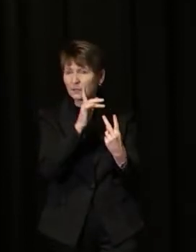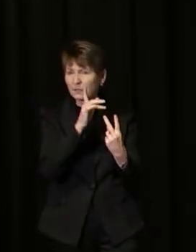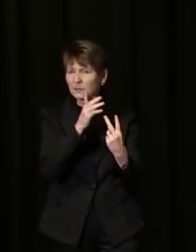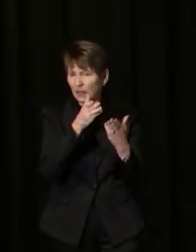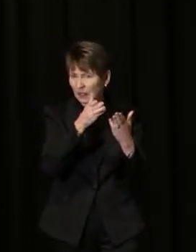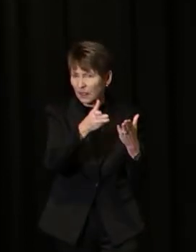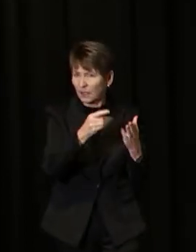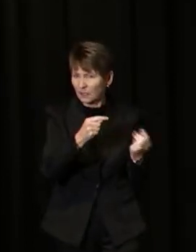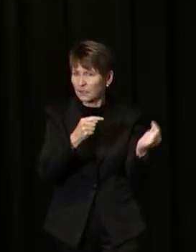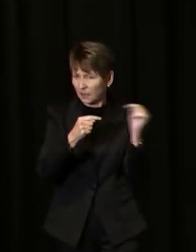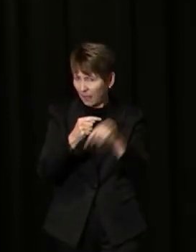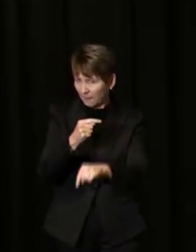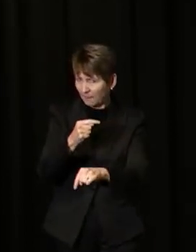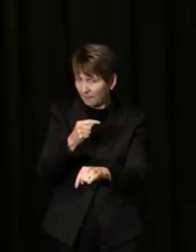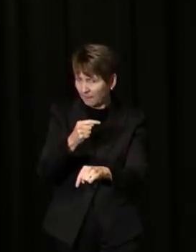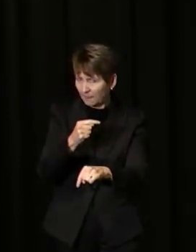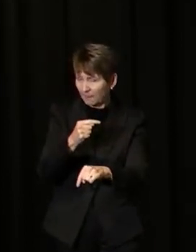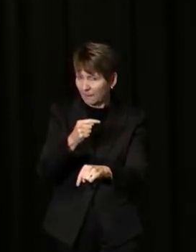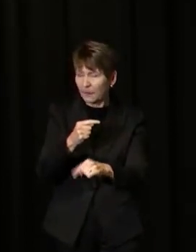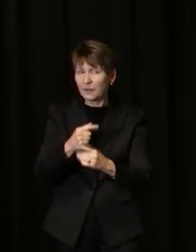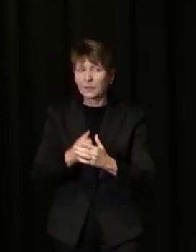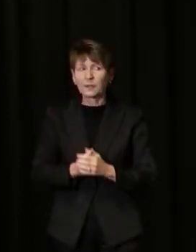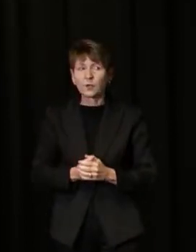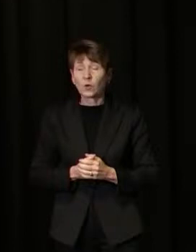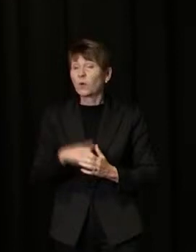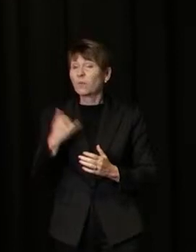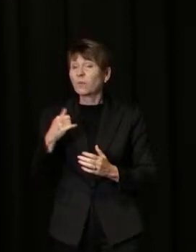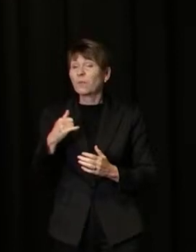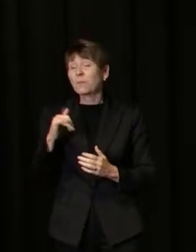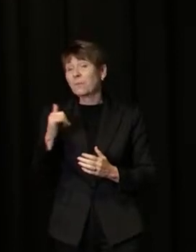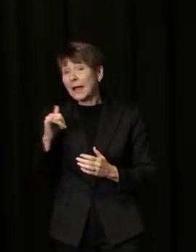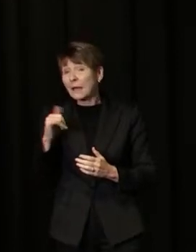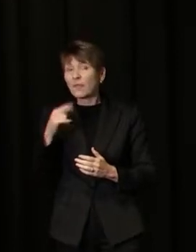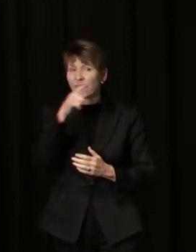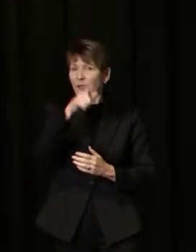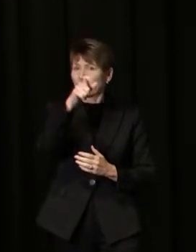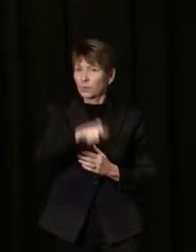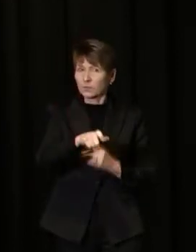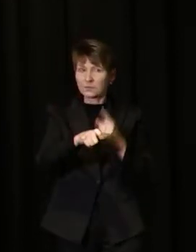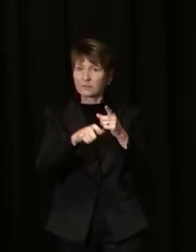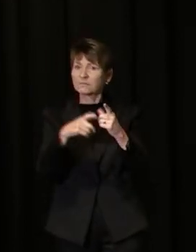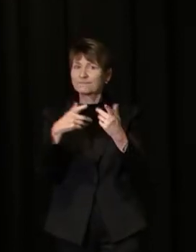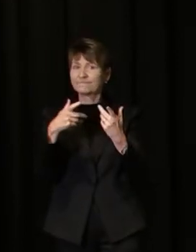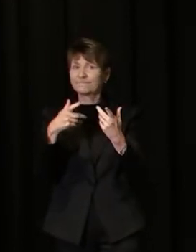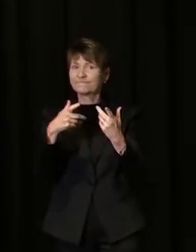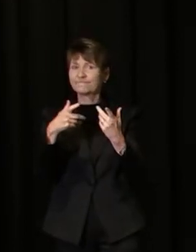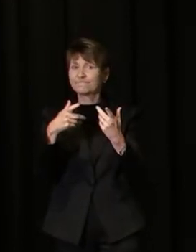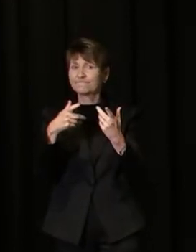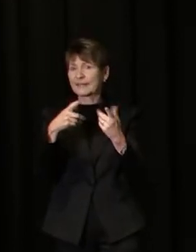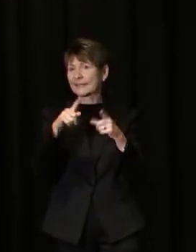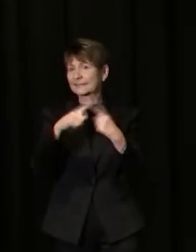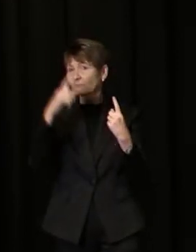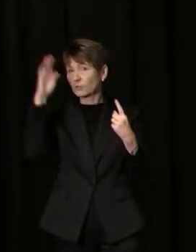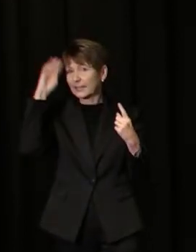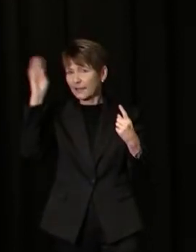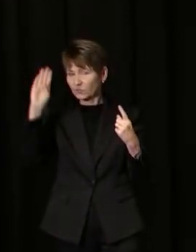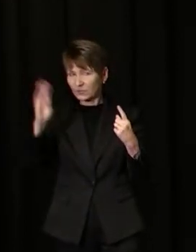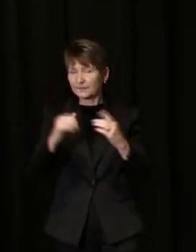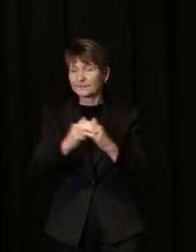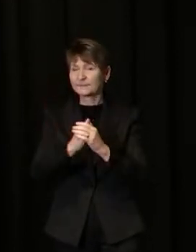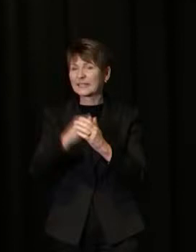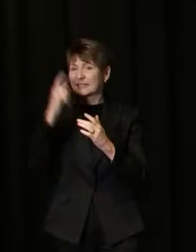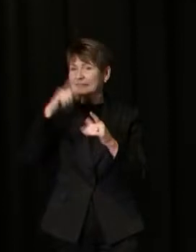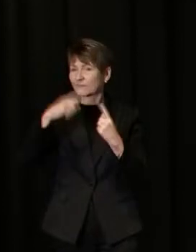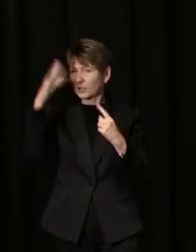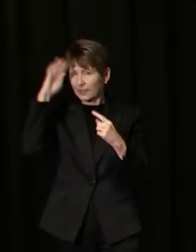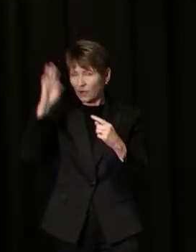some uncertainty about the. They may have got a vaccine that's not recognised by us, but that cap's not going to be going up. If